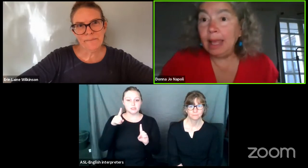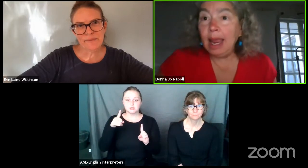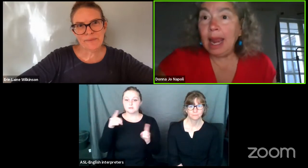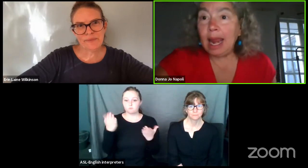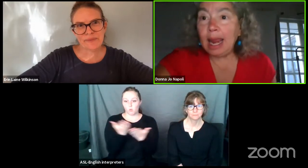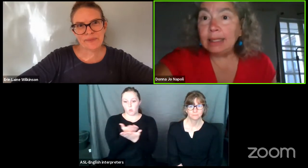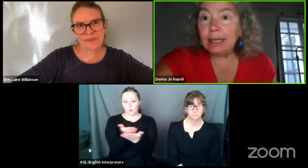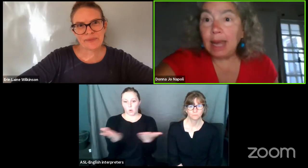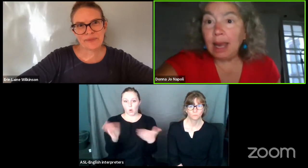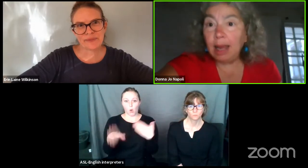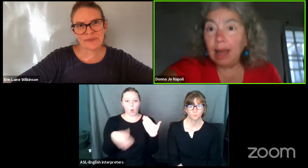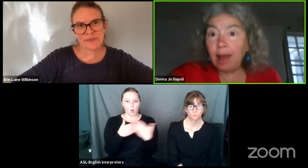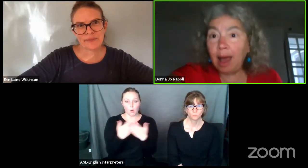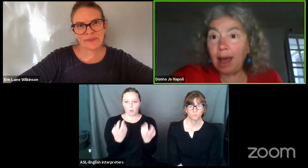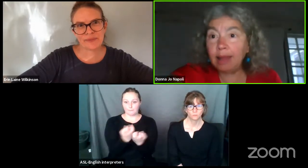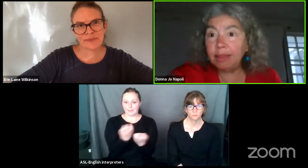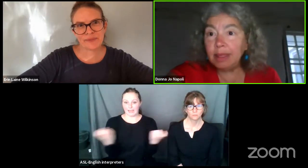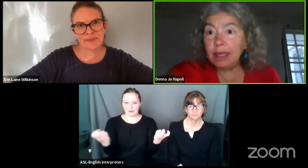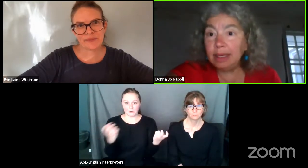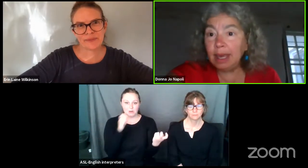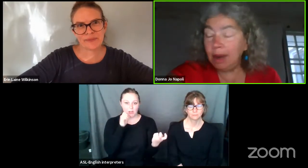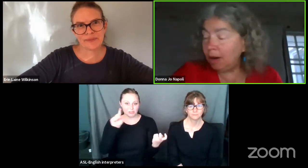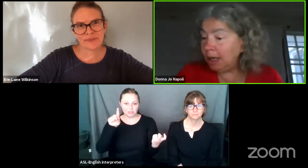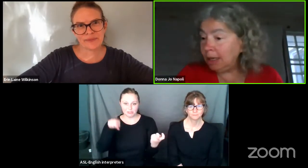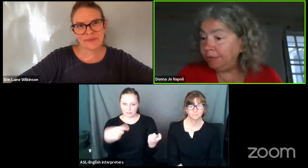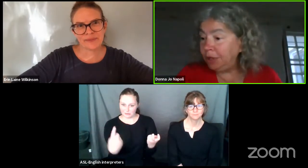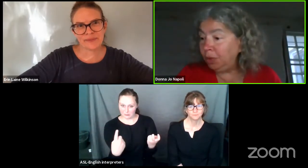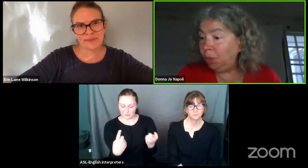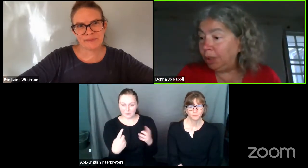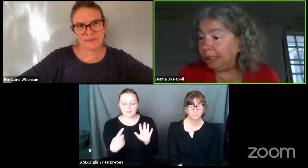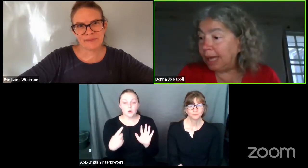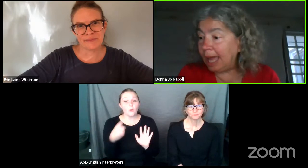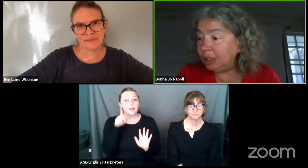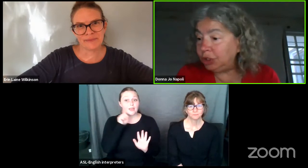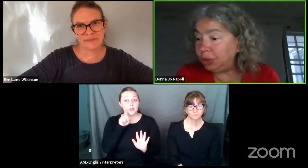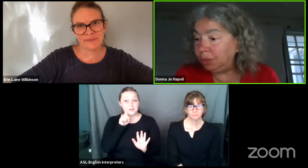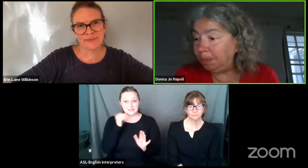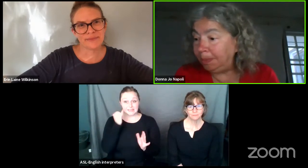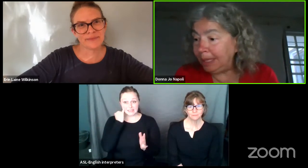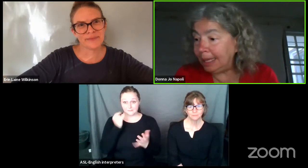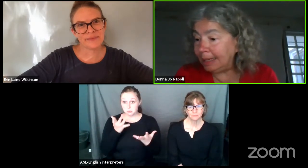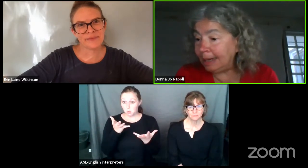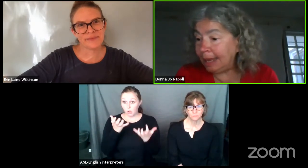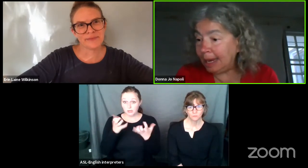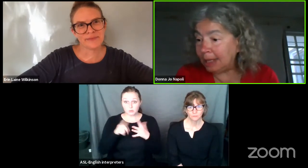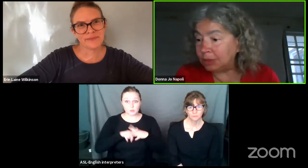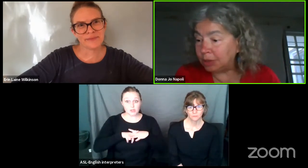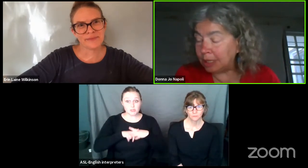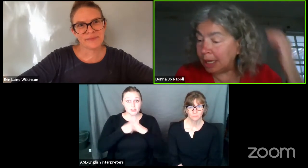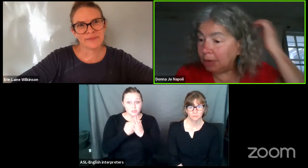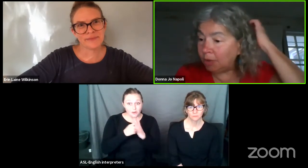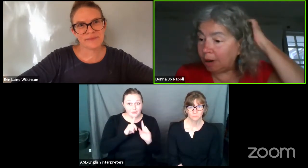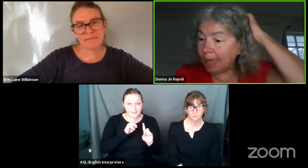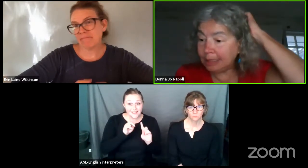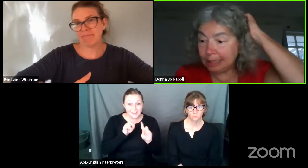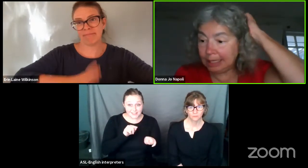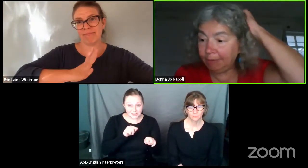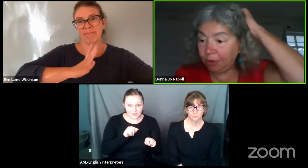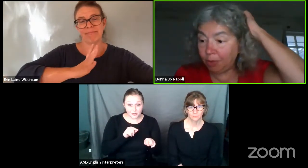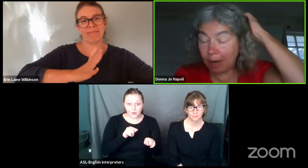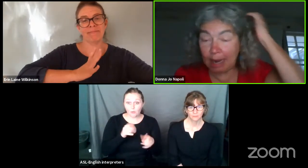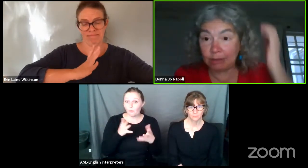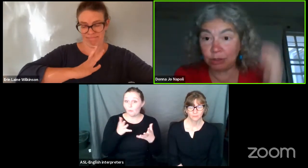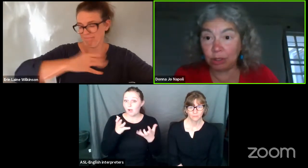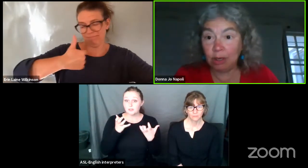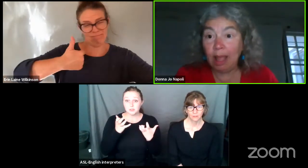panel. And I think, Erin, if you would like to begin answering it or like to